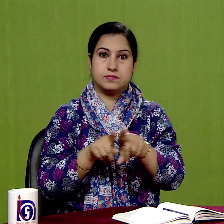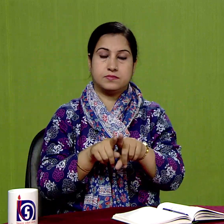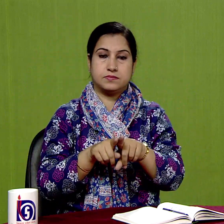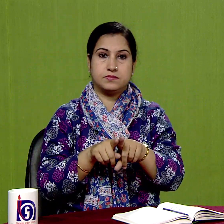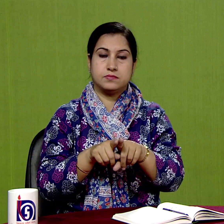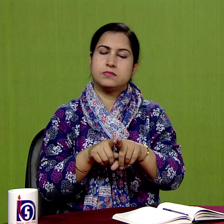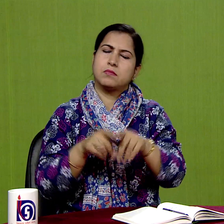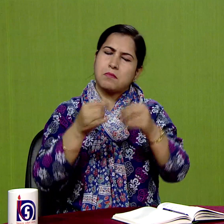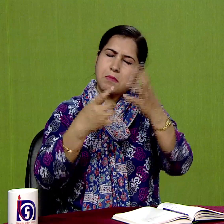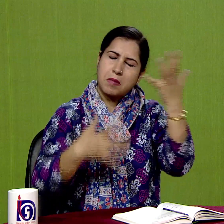etc.